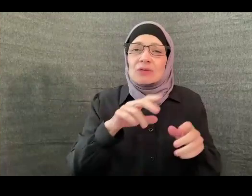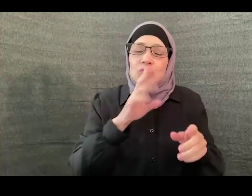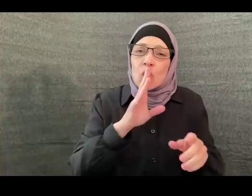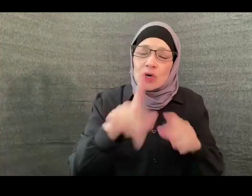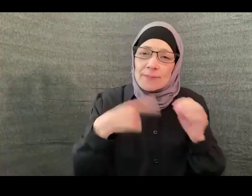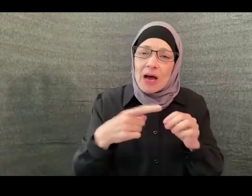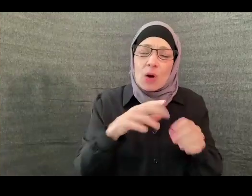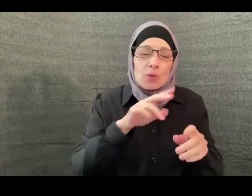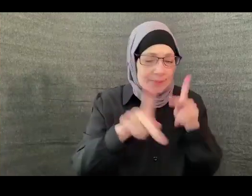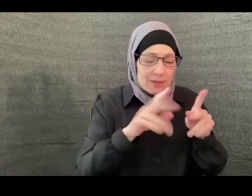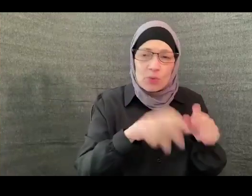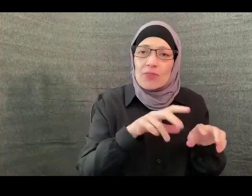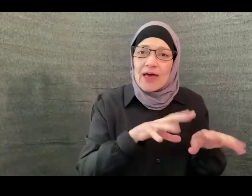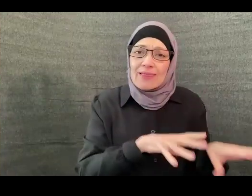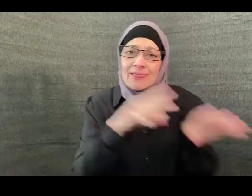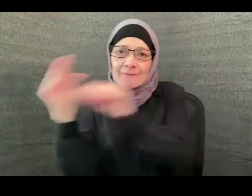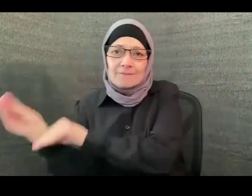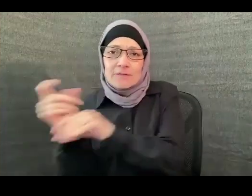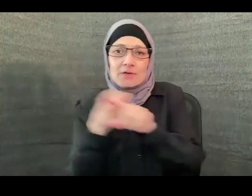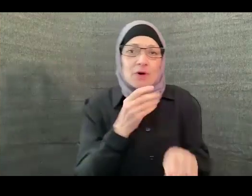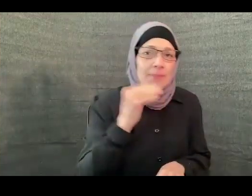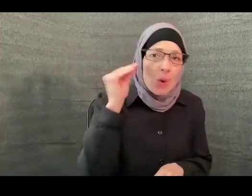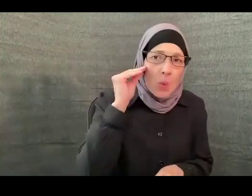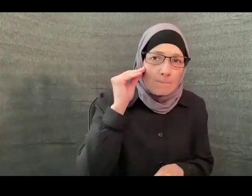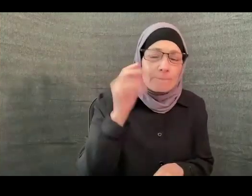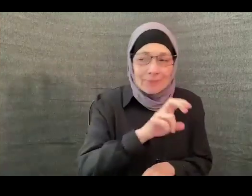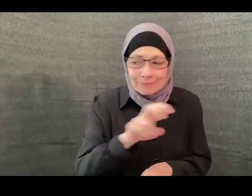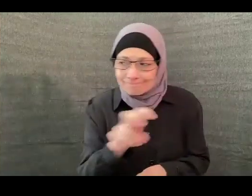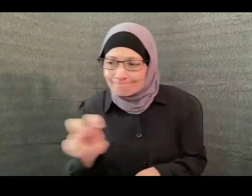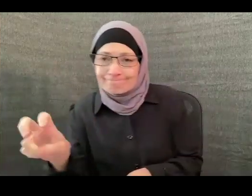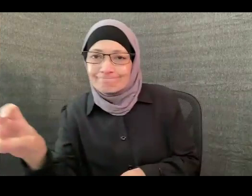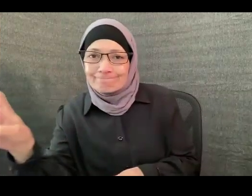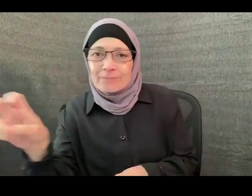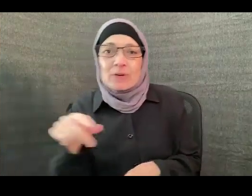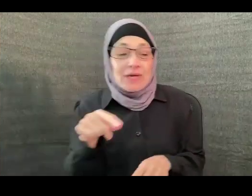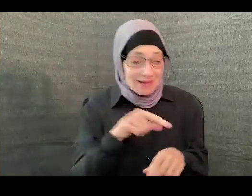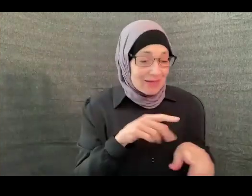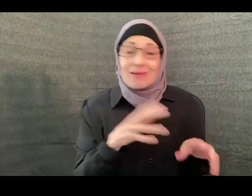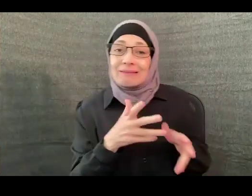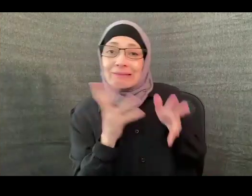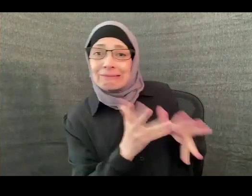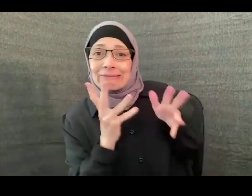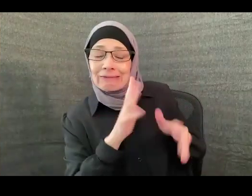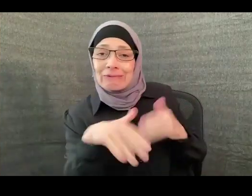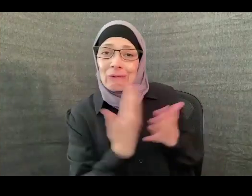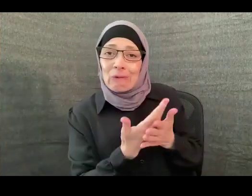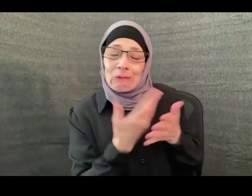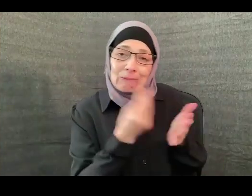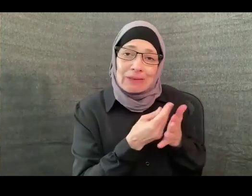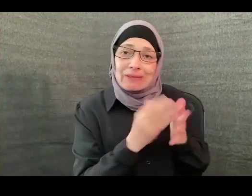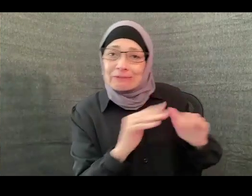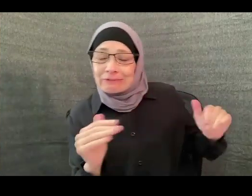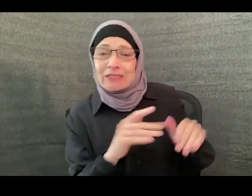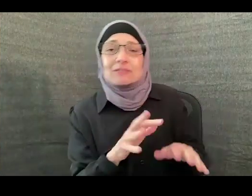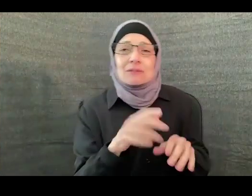was taken away from them. They are seeking the bounties of Allah, and they are seeking His pleasure